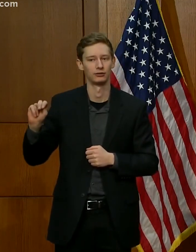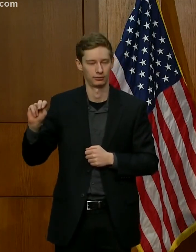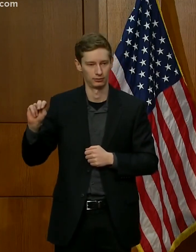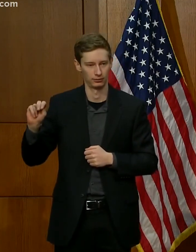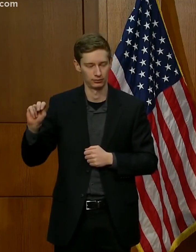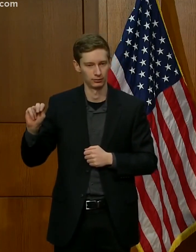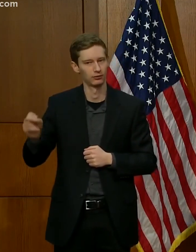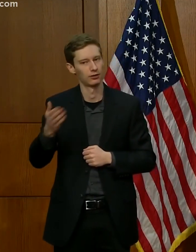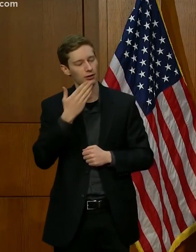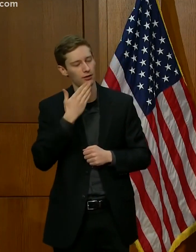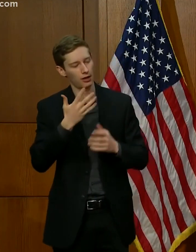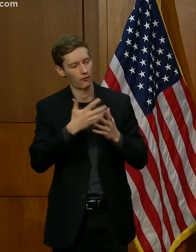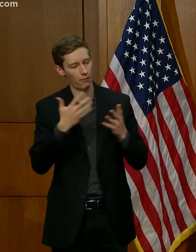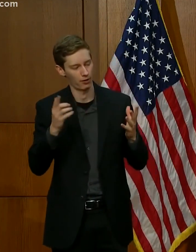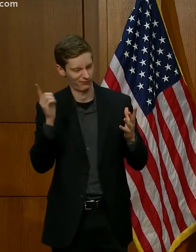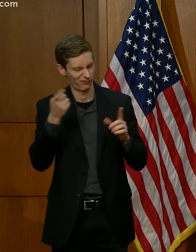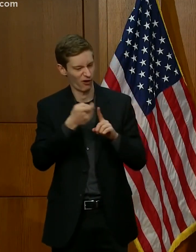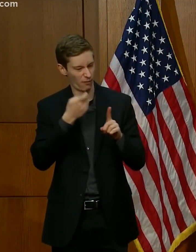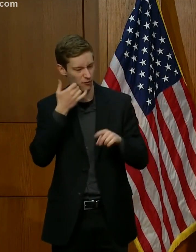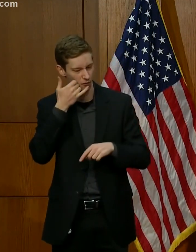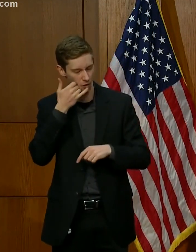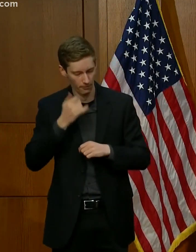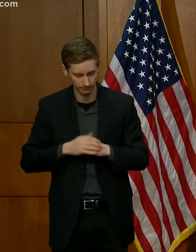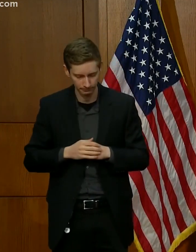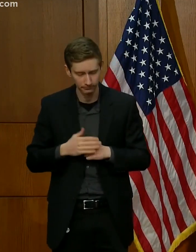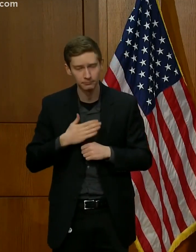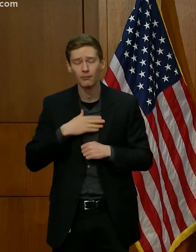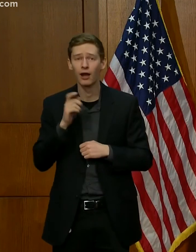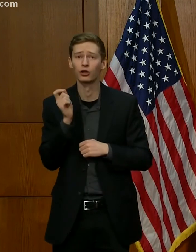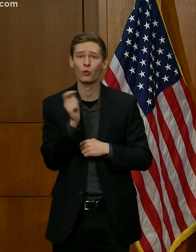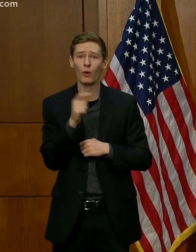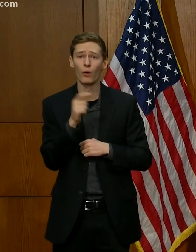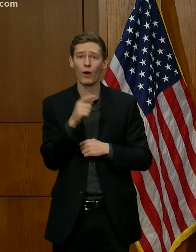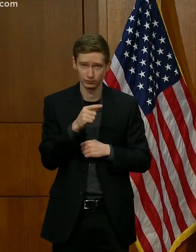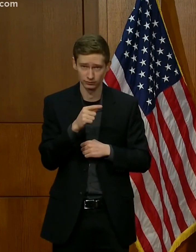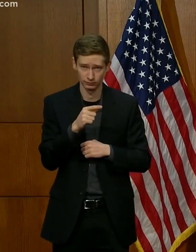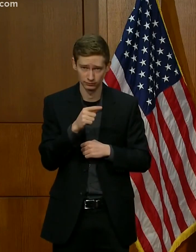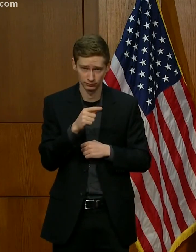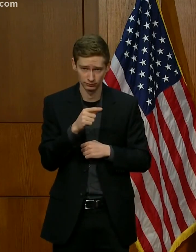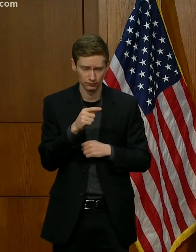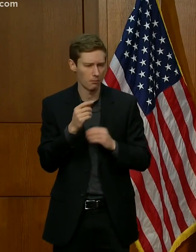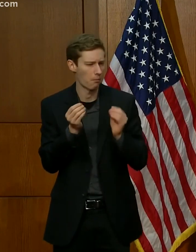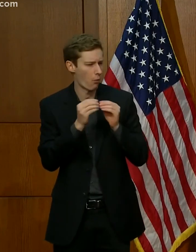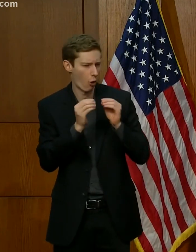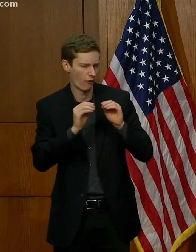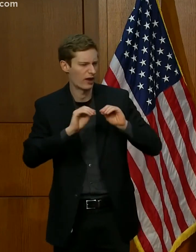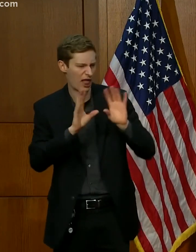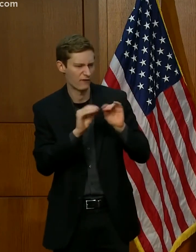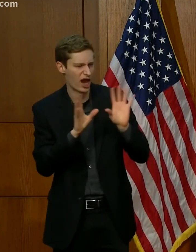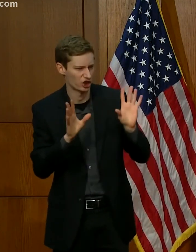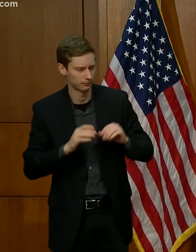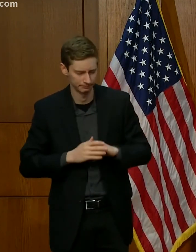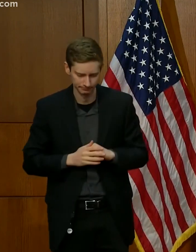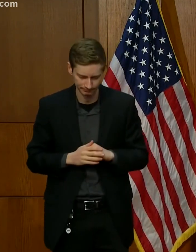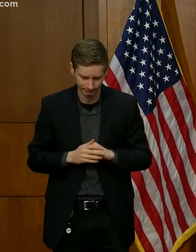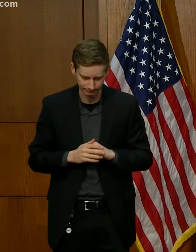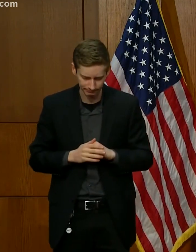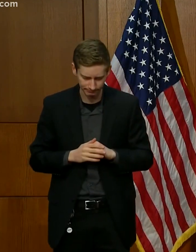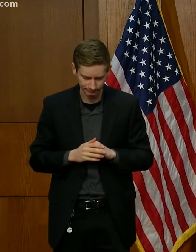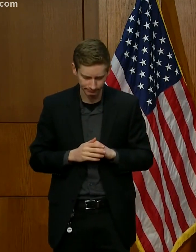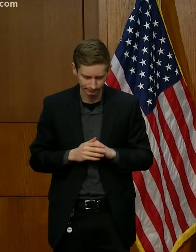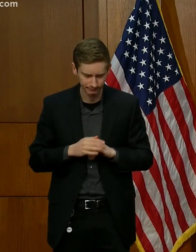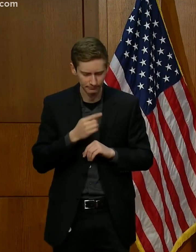Yes, thank you very much. Governor, my question is not so much a question, it's more of a clarification. When you set the date